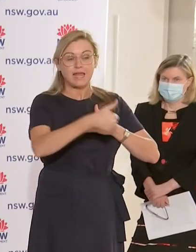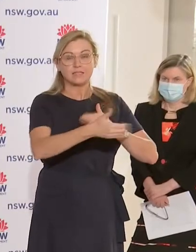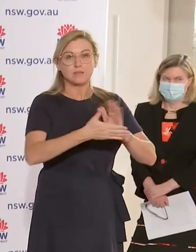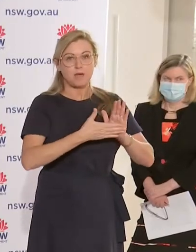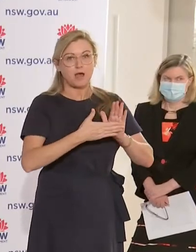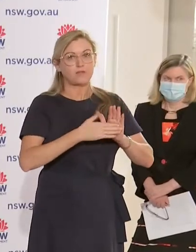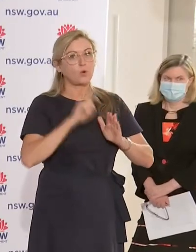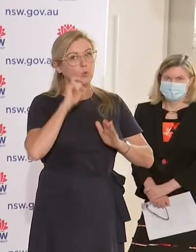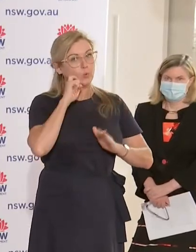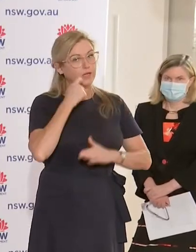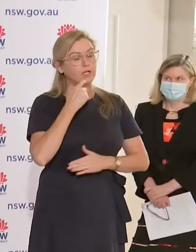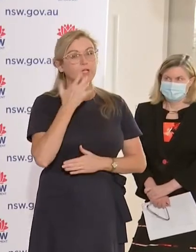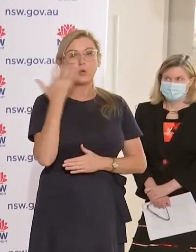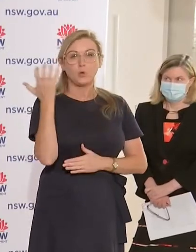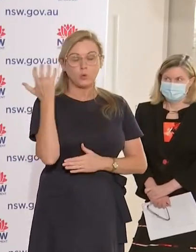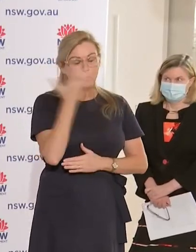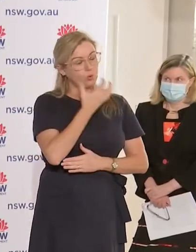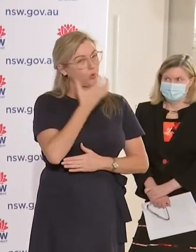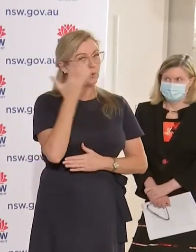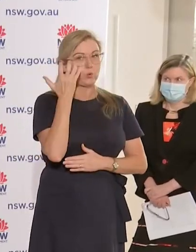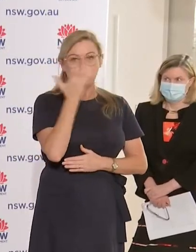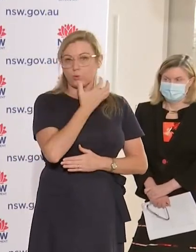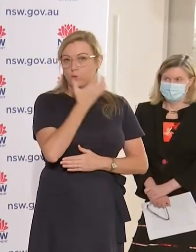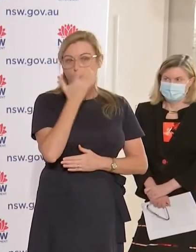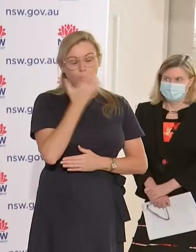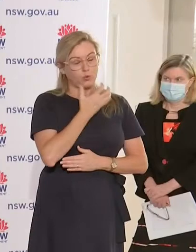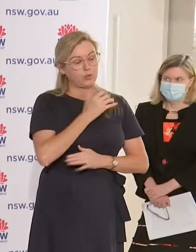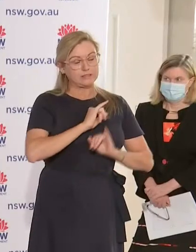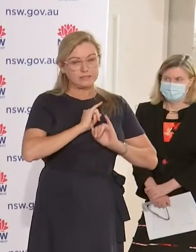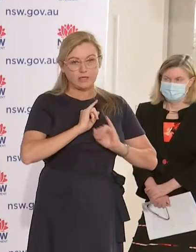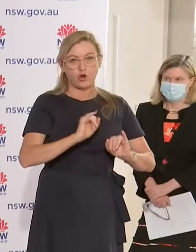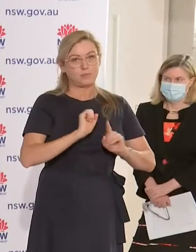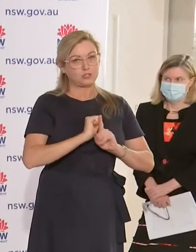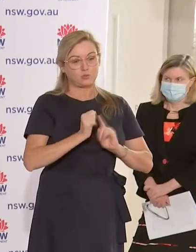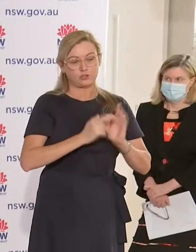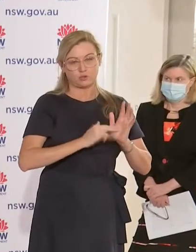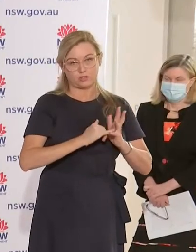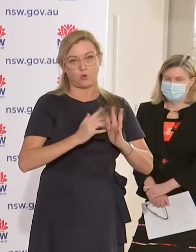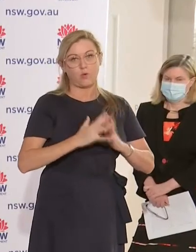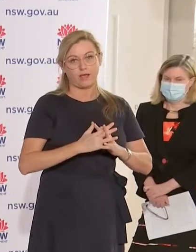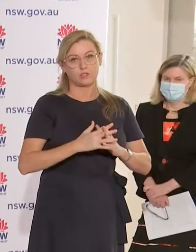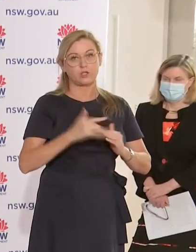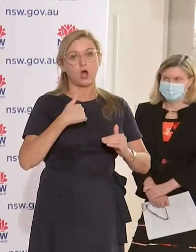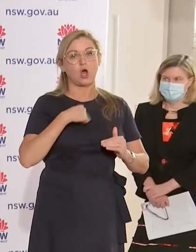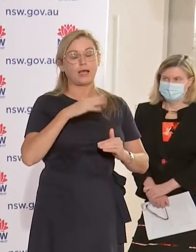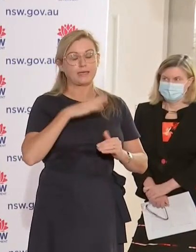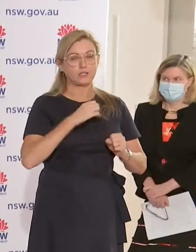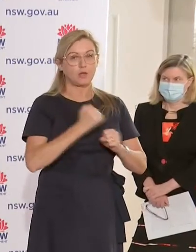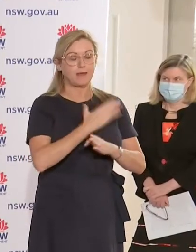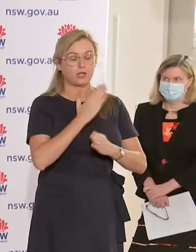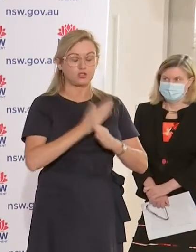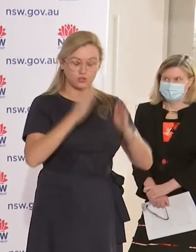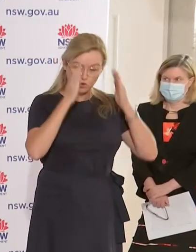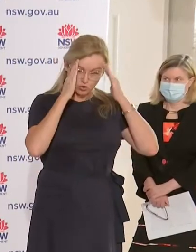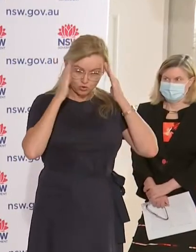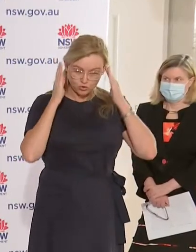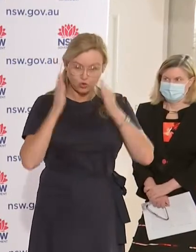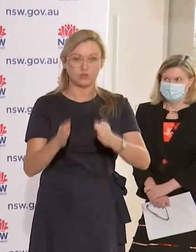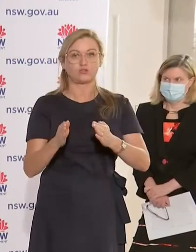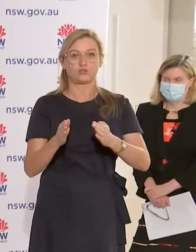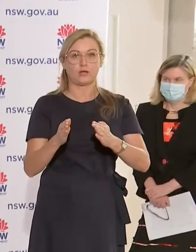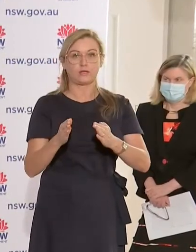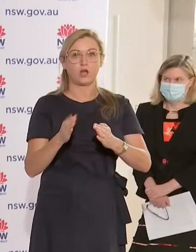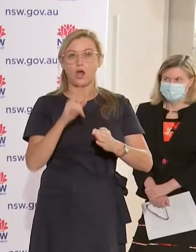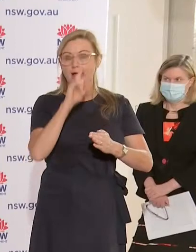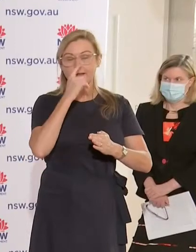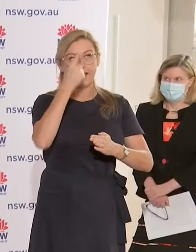seen perhaps ever. And I need to make sure we are not only making decisions for the next day,